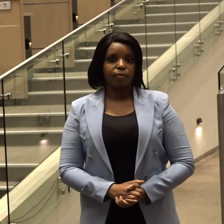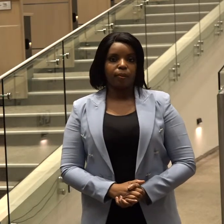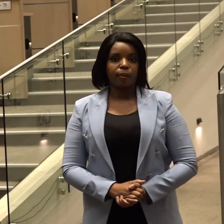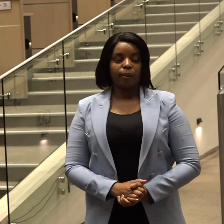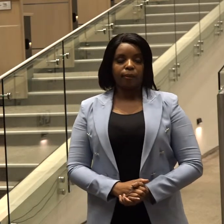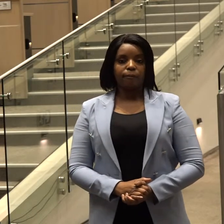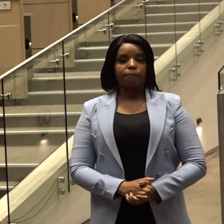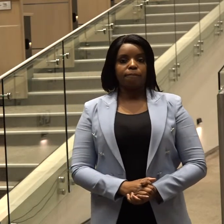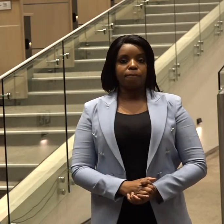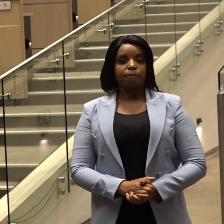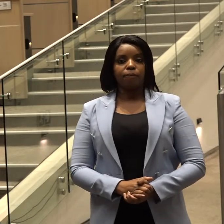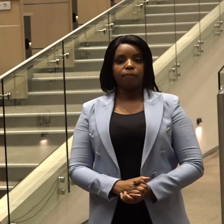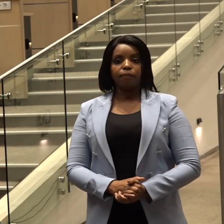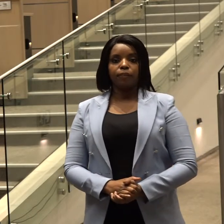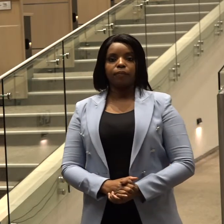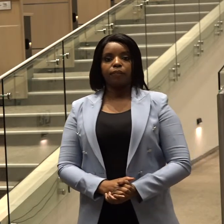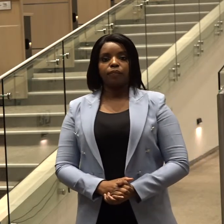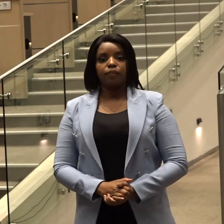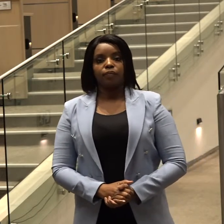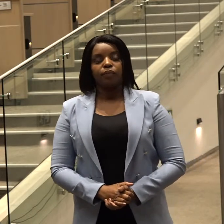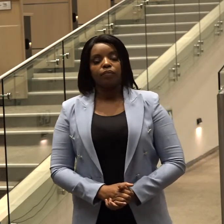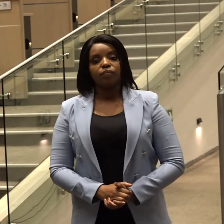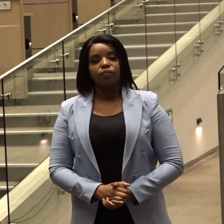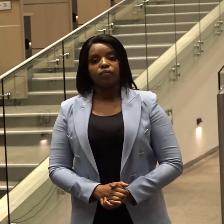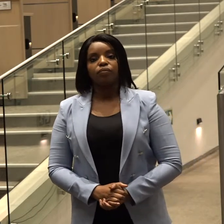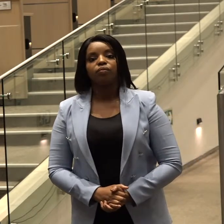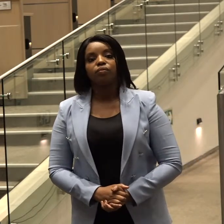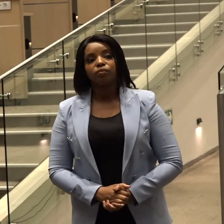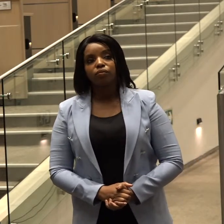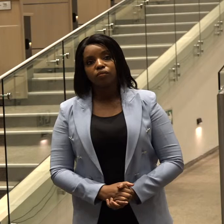let's look at the issue